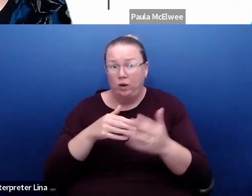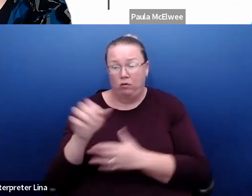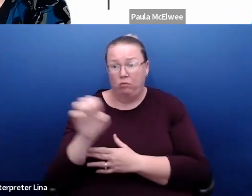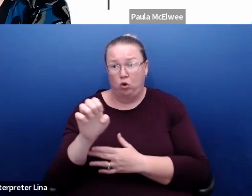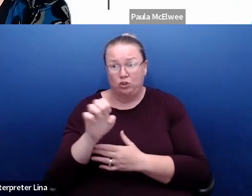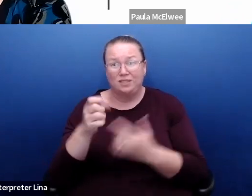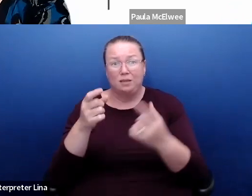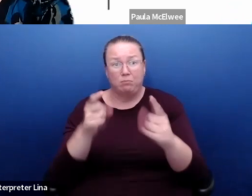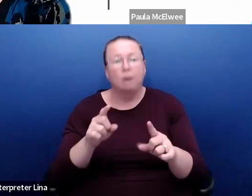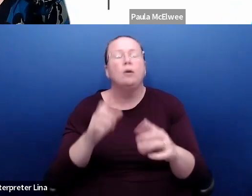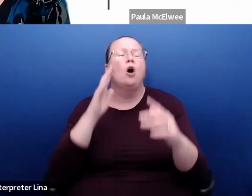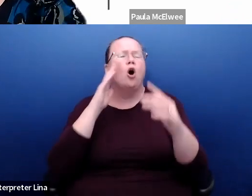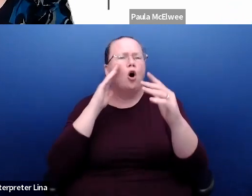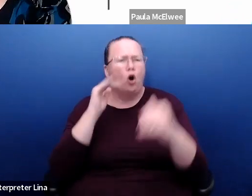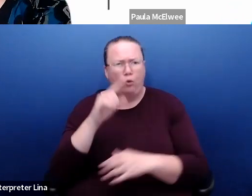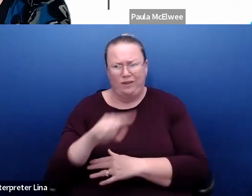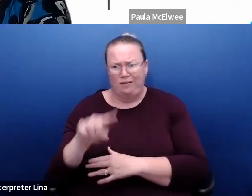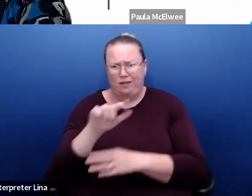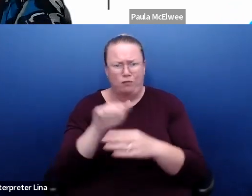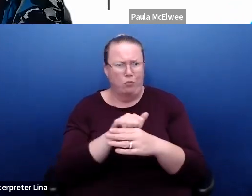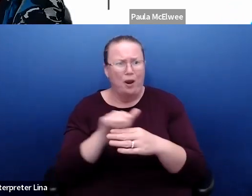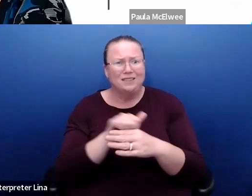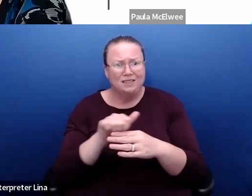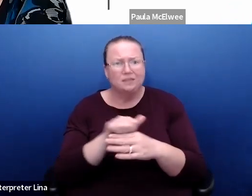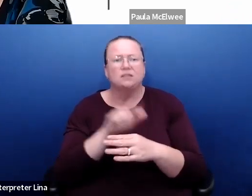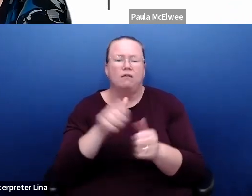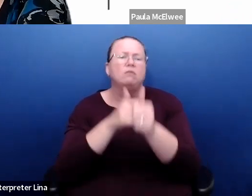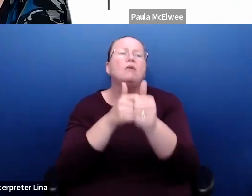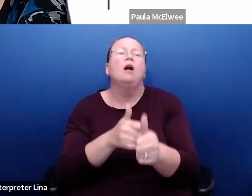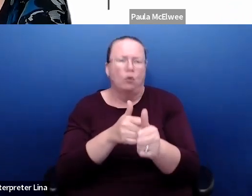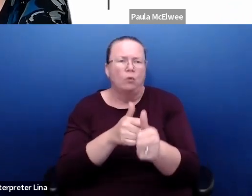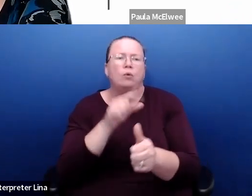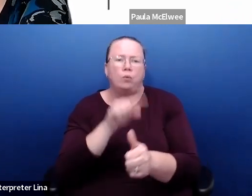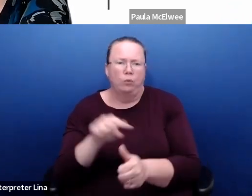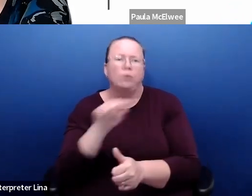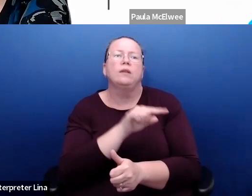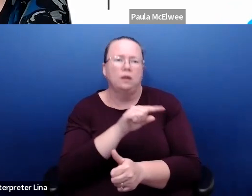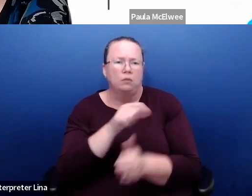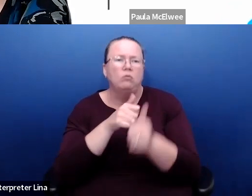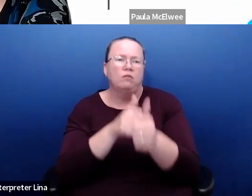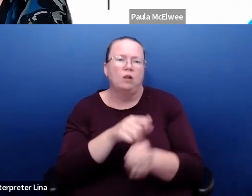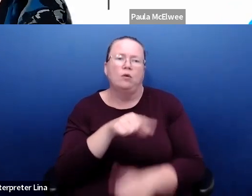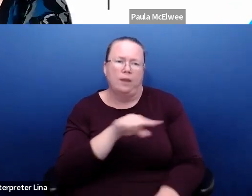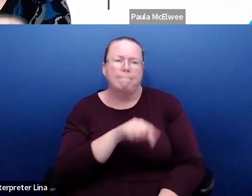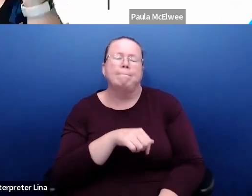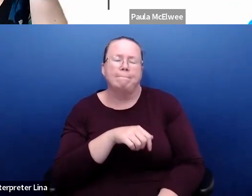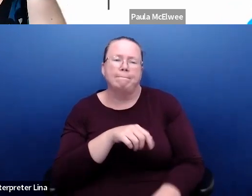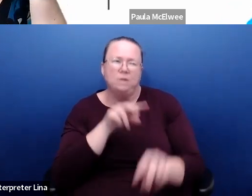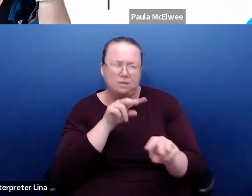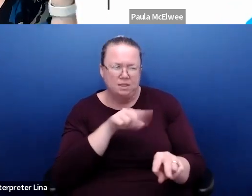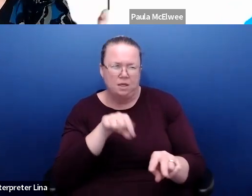emergency. Hopefully they've drilled that and you can follow that, follow their lead in observing